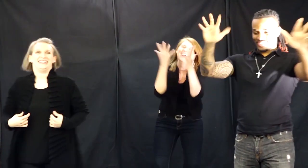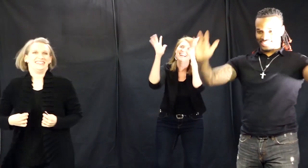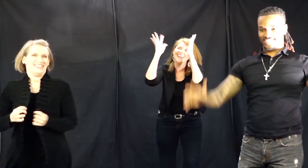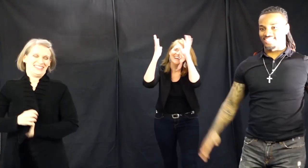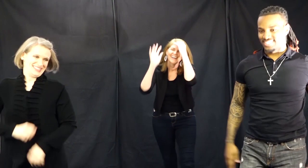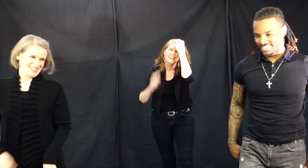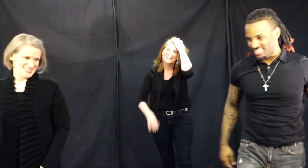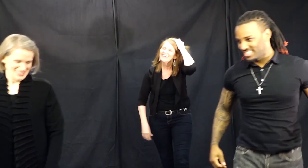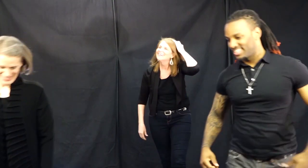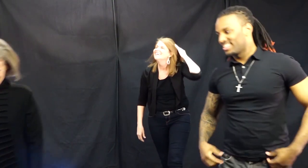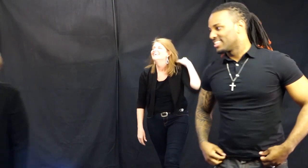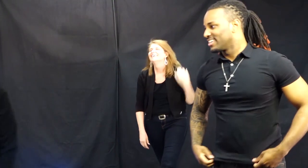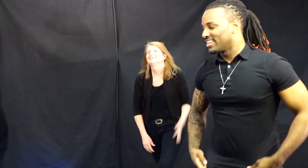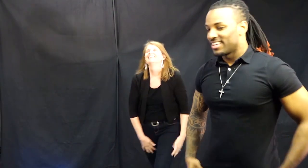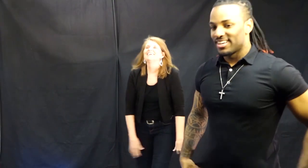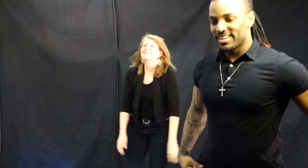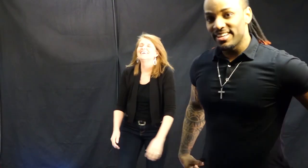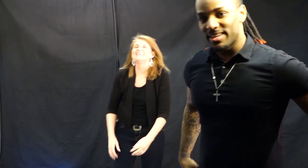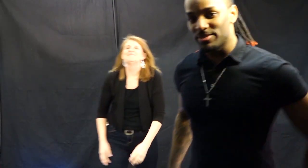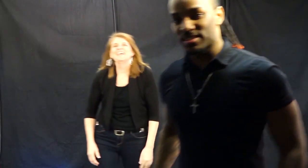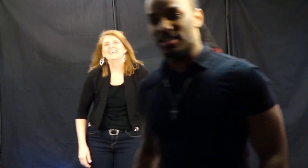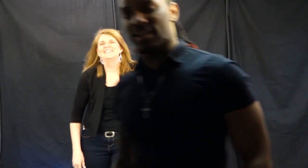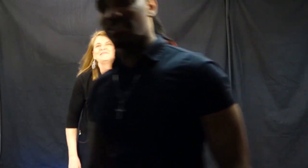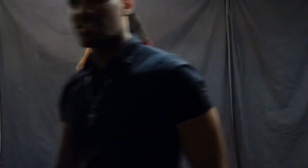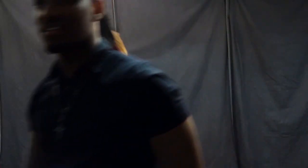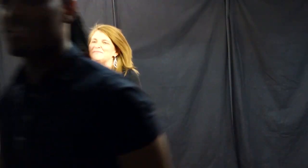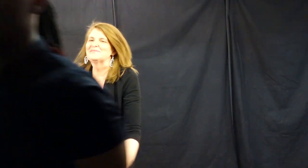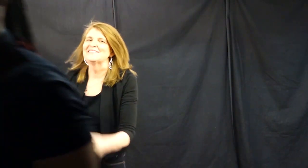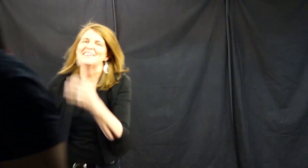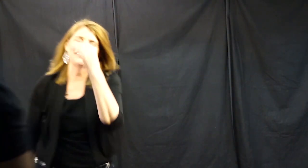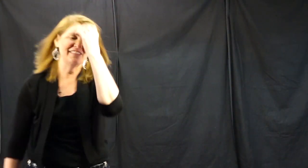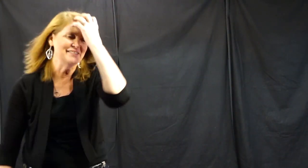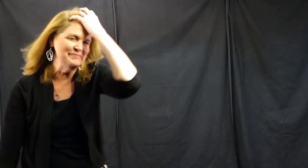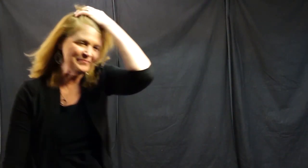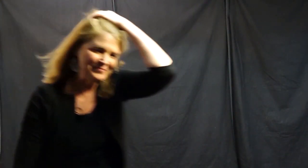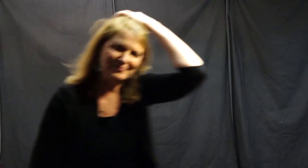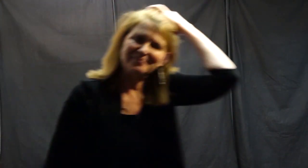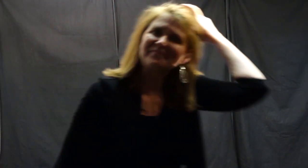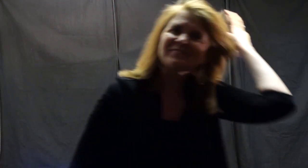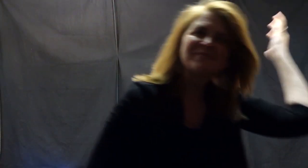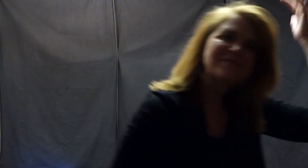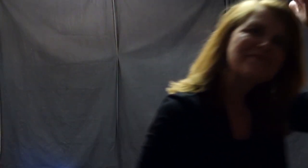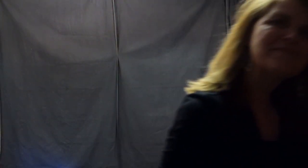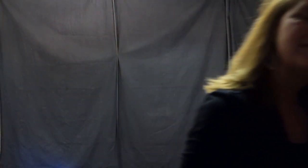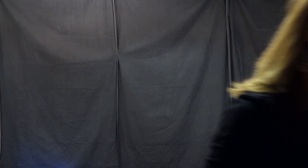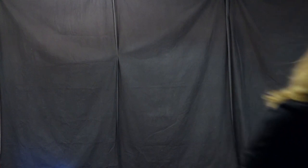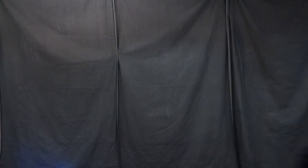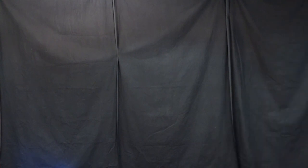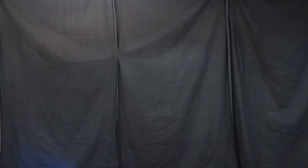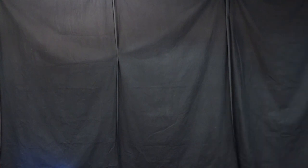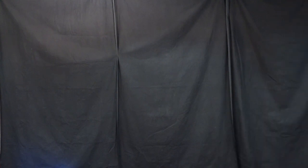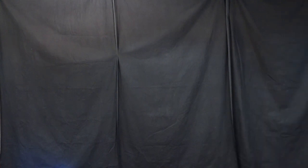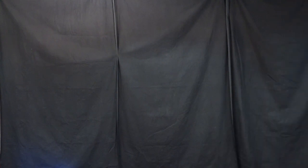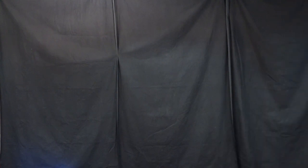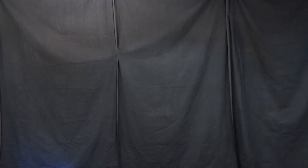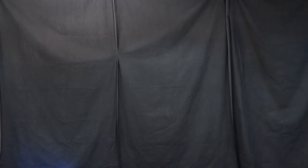Fish. Alright, that was good, guys. That was fun. Is there any more that we want to do? We talked